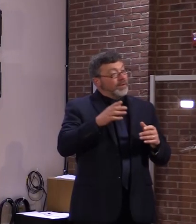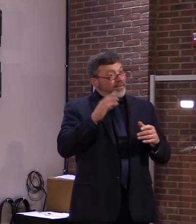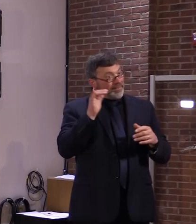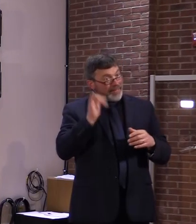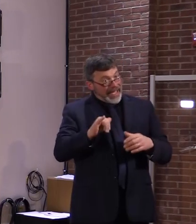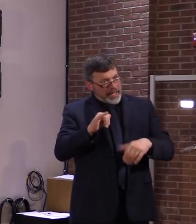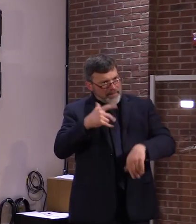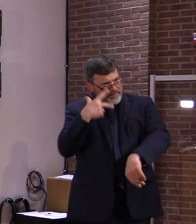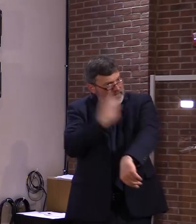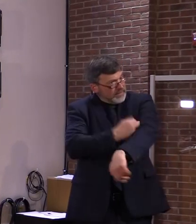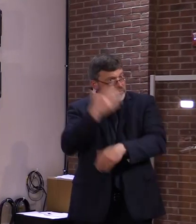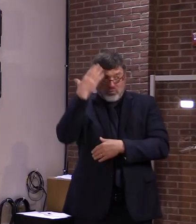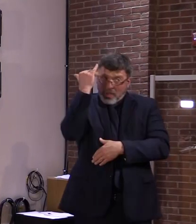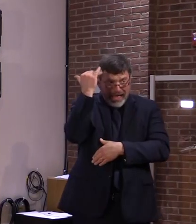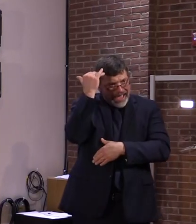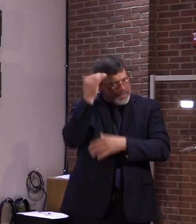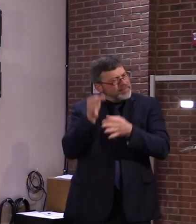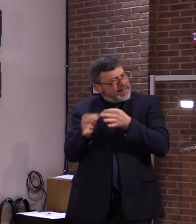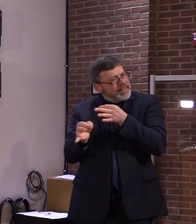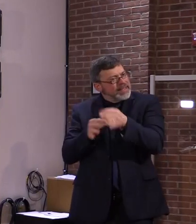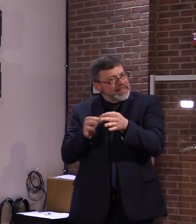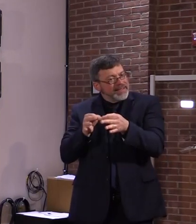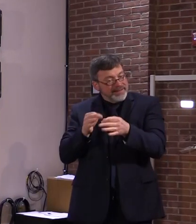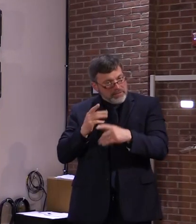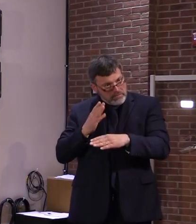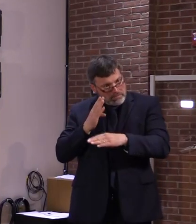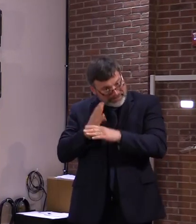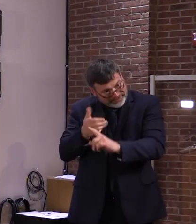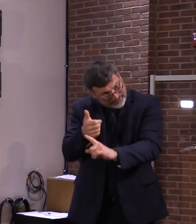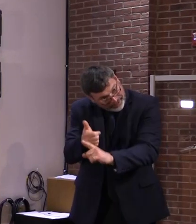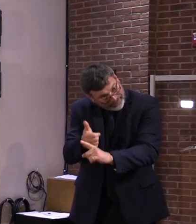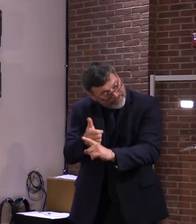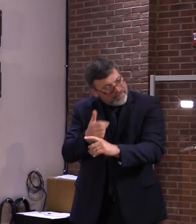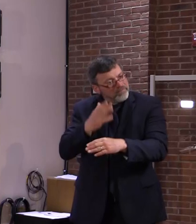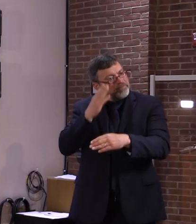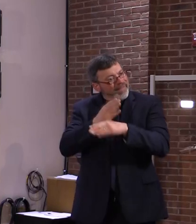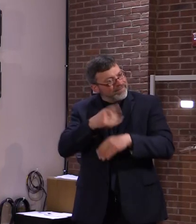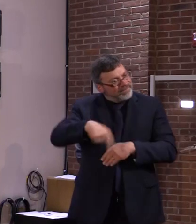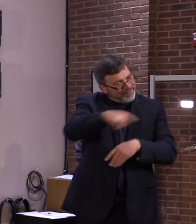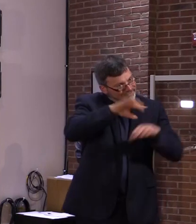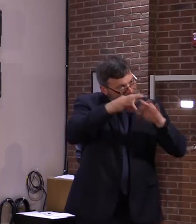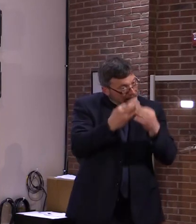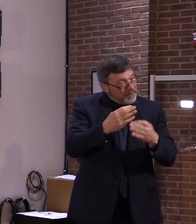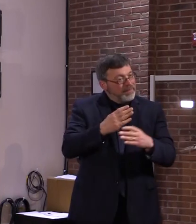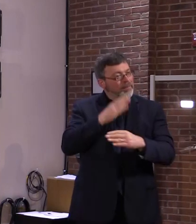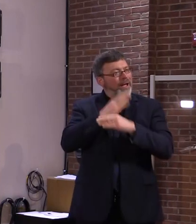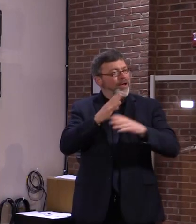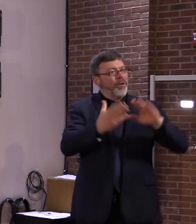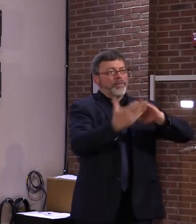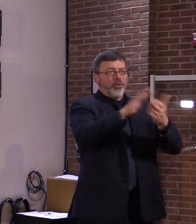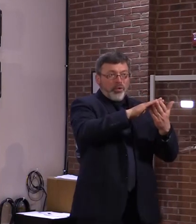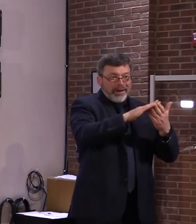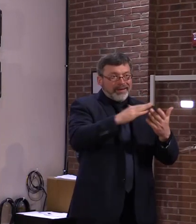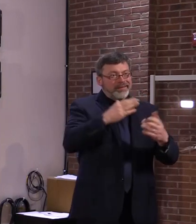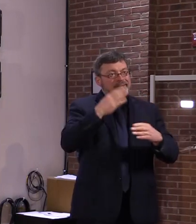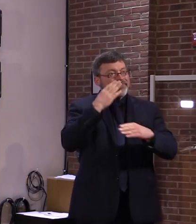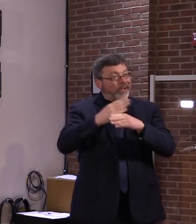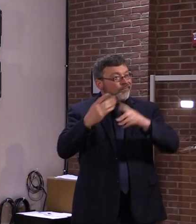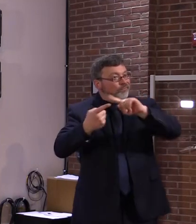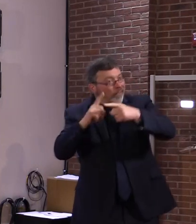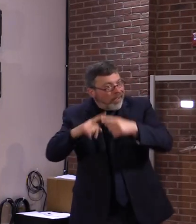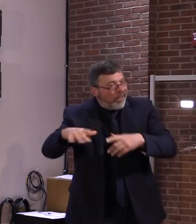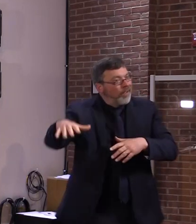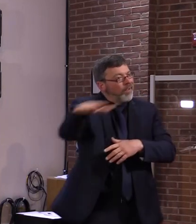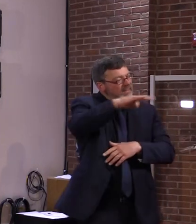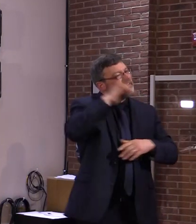pediatricians, family practitioners, and all my healthcare colleagues who are supporting this work to get Vermonters